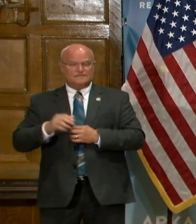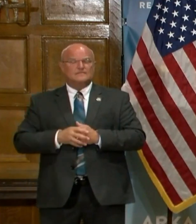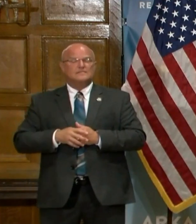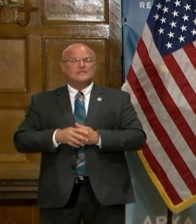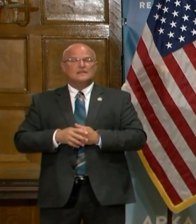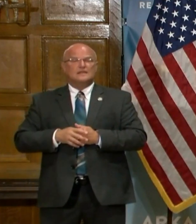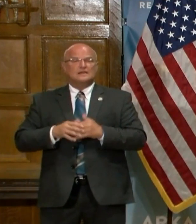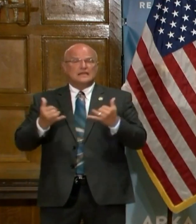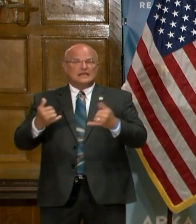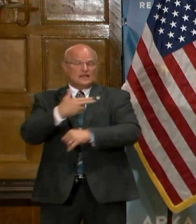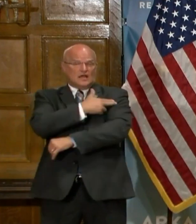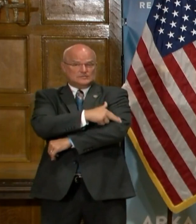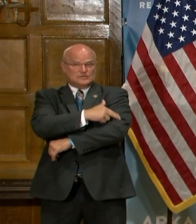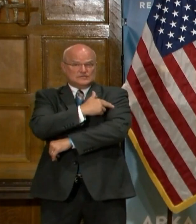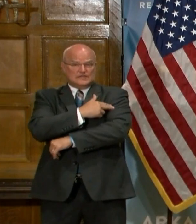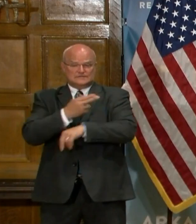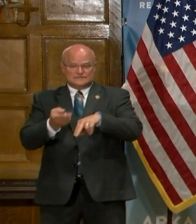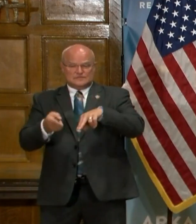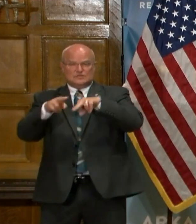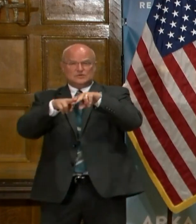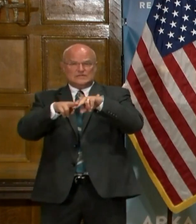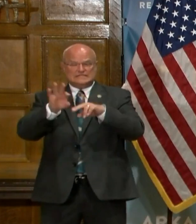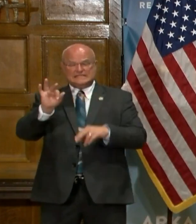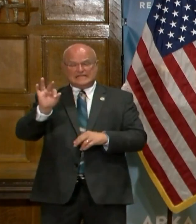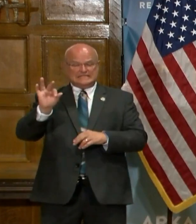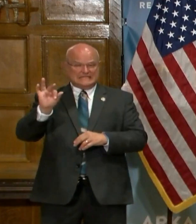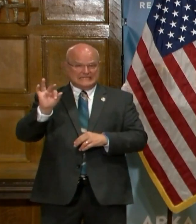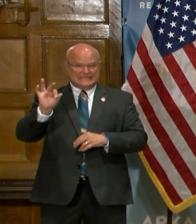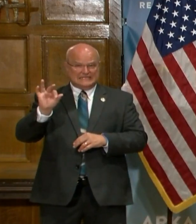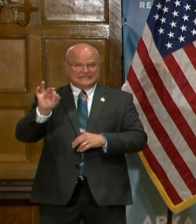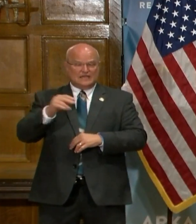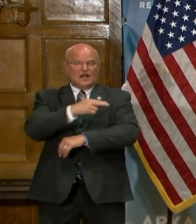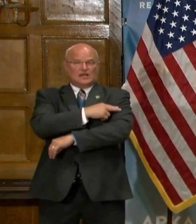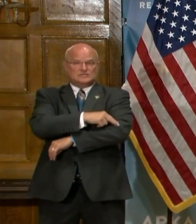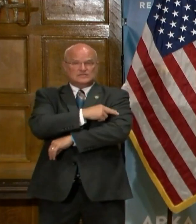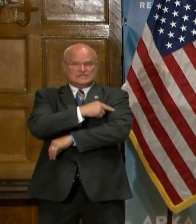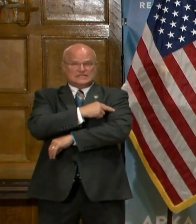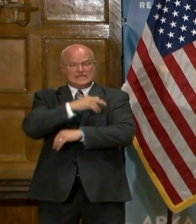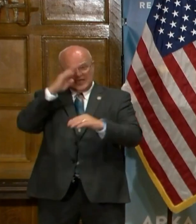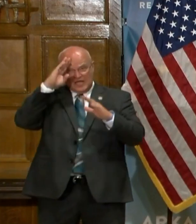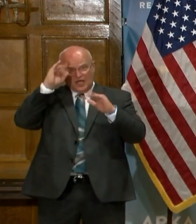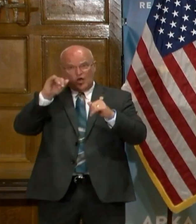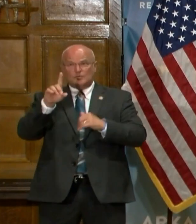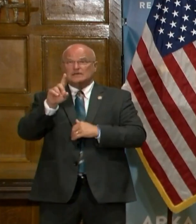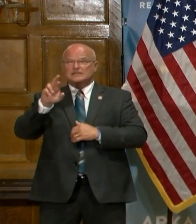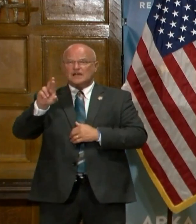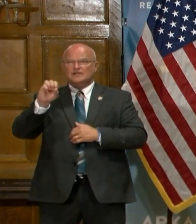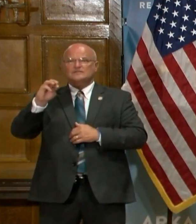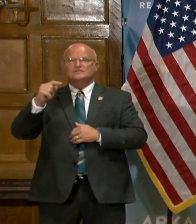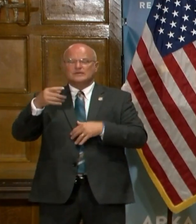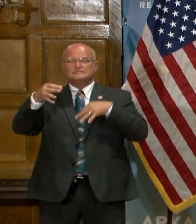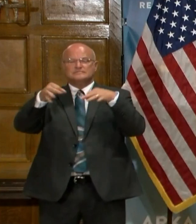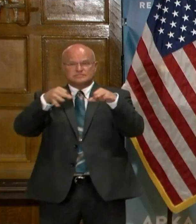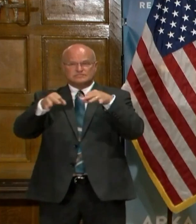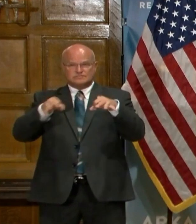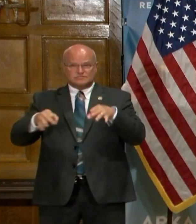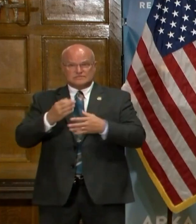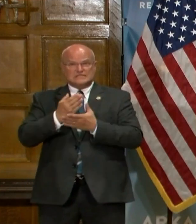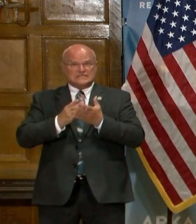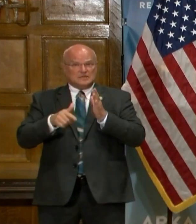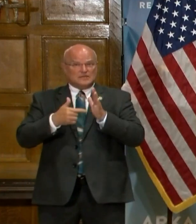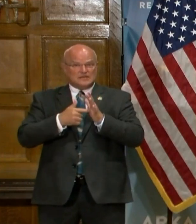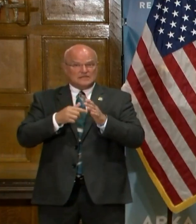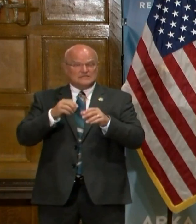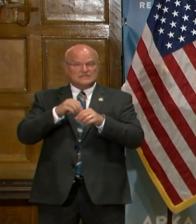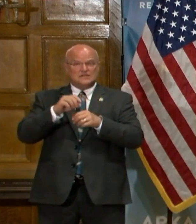In terms of hospitalizations, we've increased 19 hospitalizations. I hope that Dr. Smith will explain that some of these